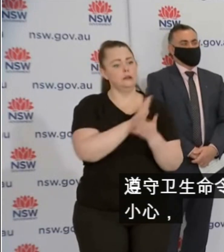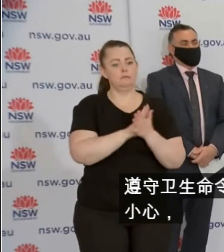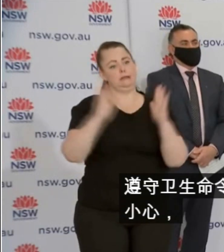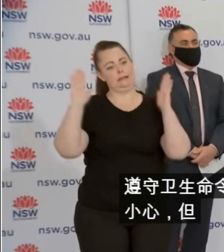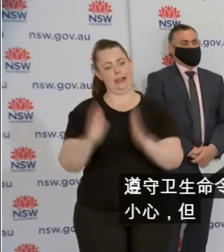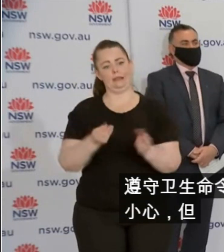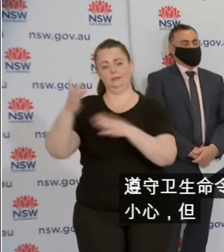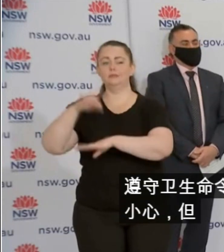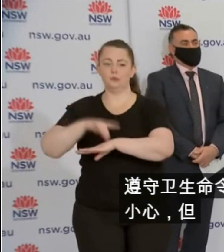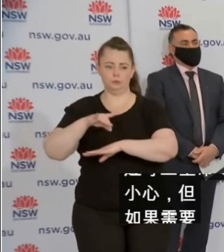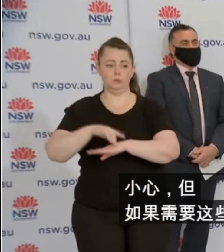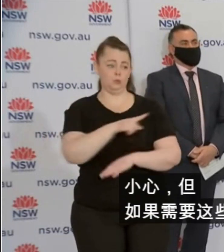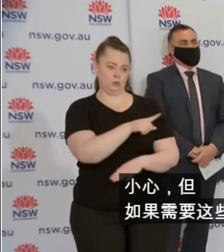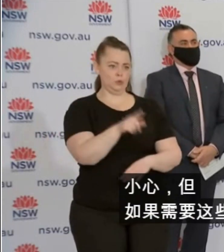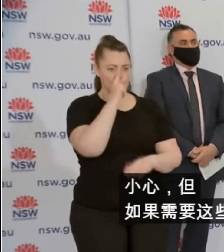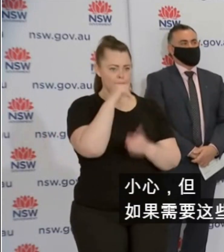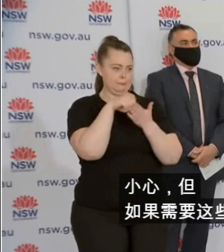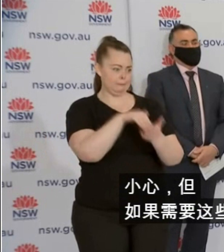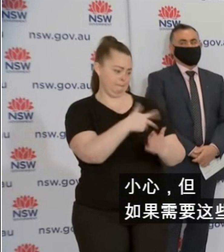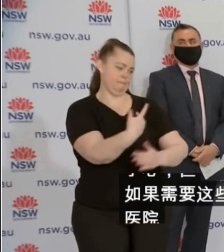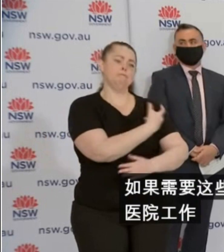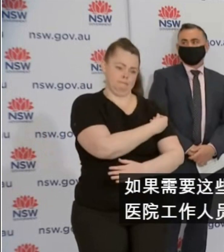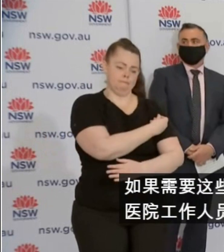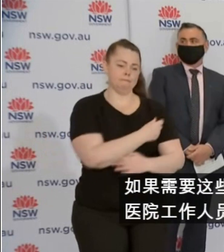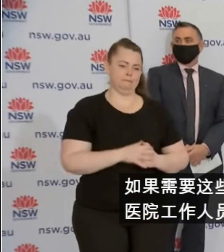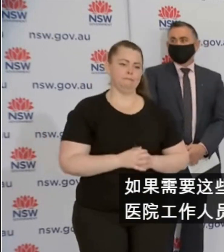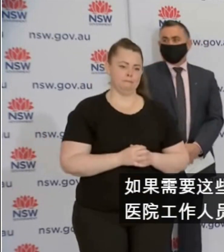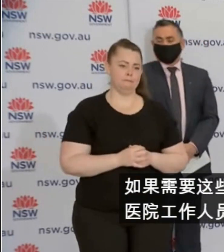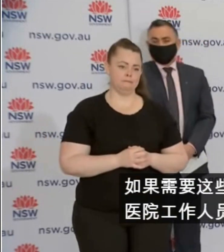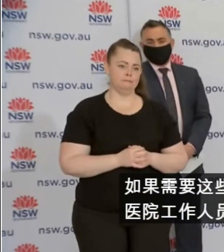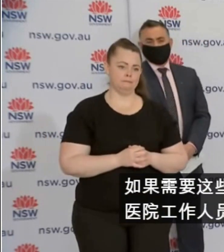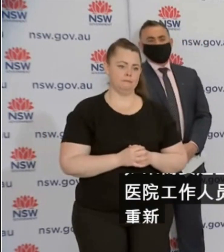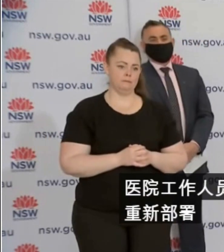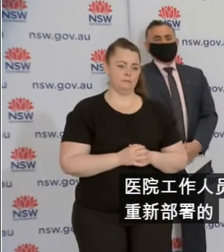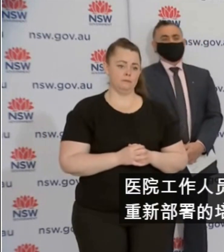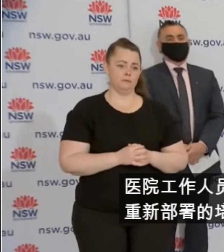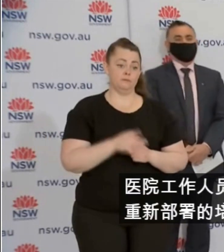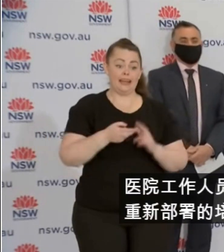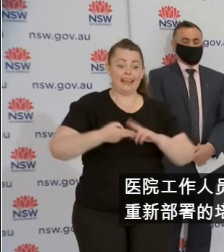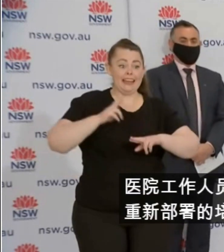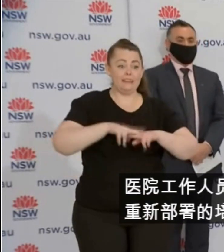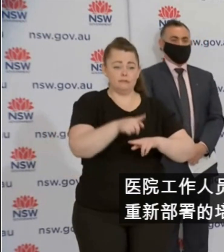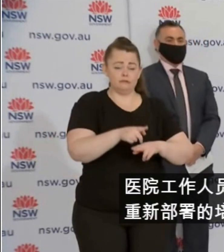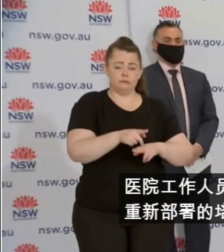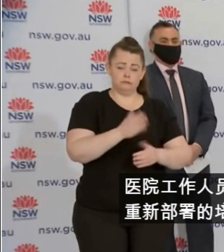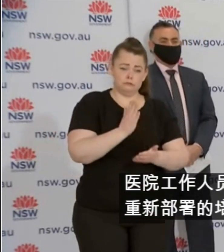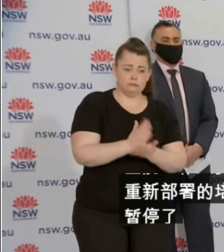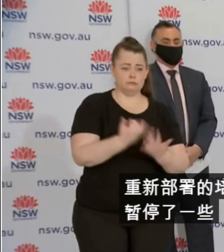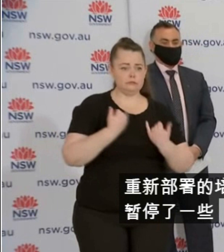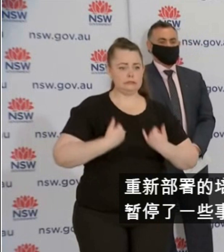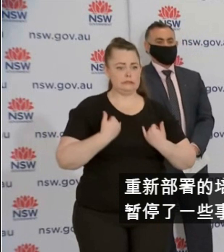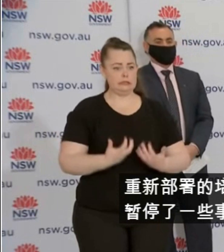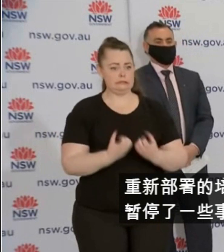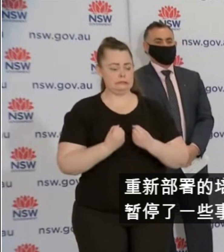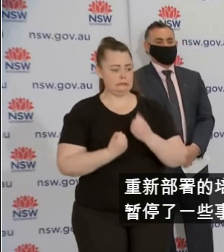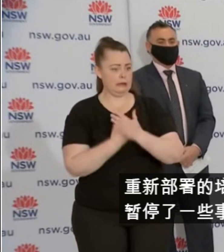if those beds are needed, they are there. Our hospital staff have been trained, redeployed, and that is why we've taken a pause